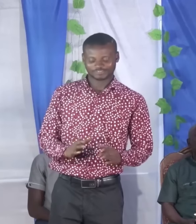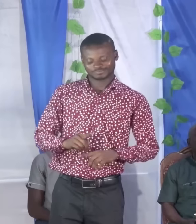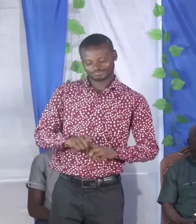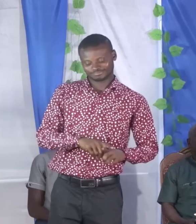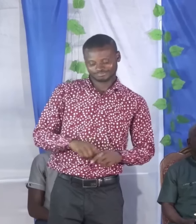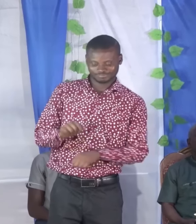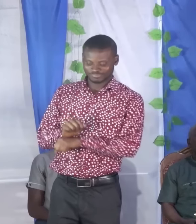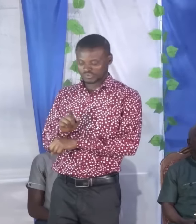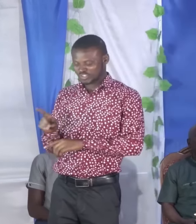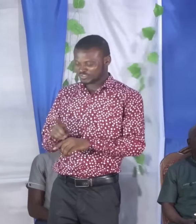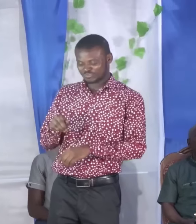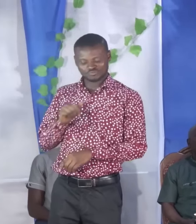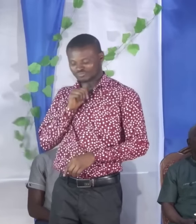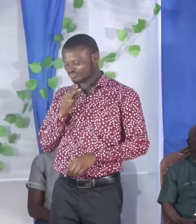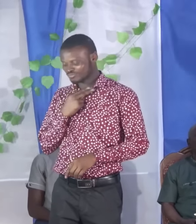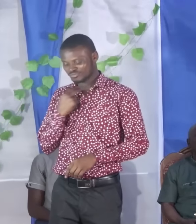one.